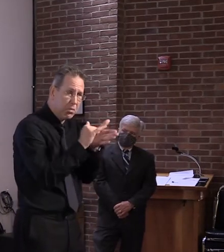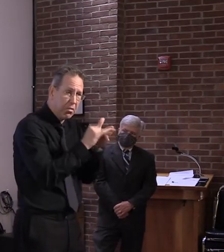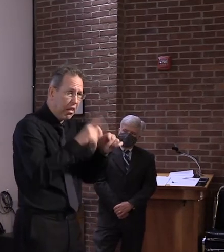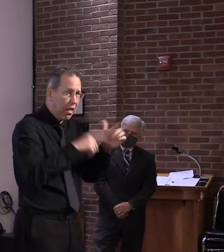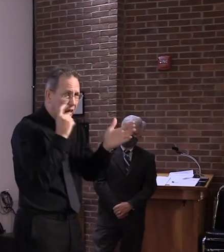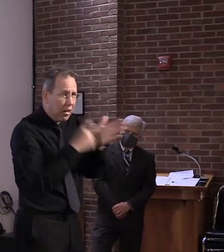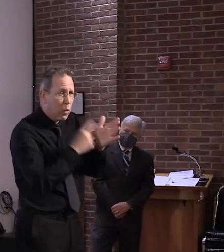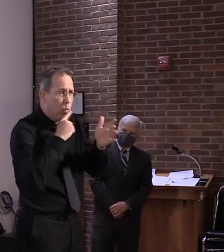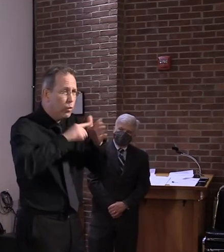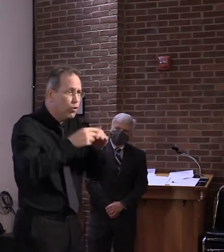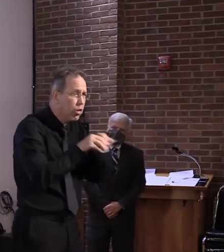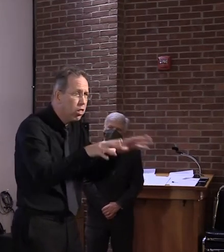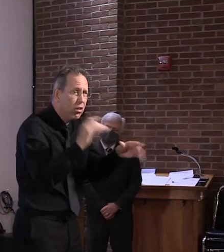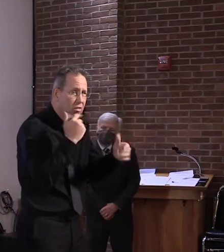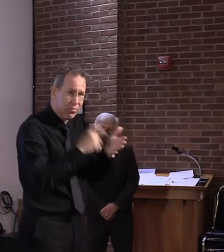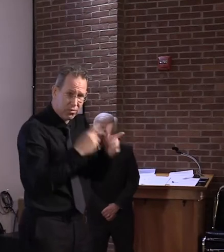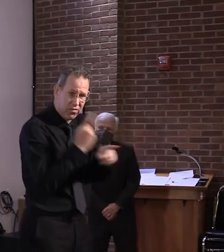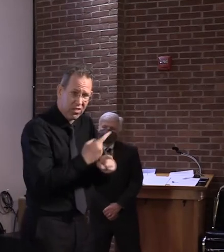No.